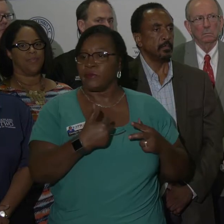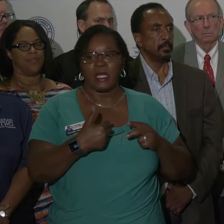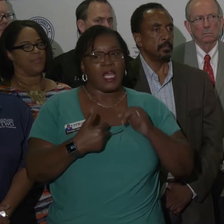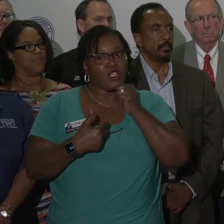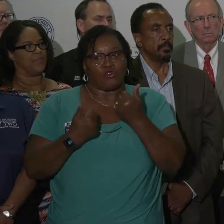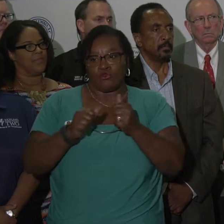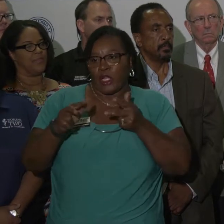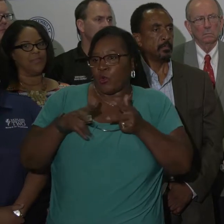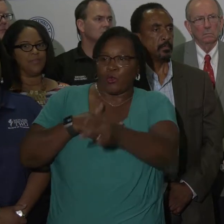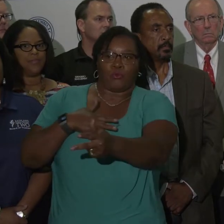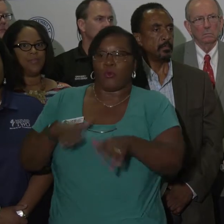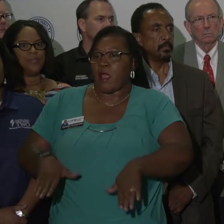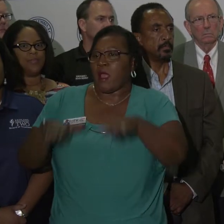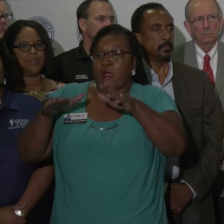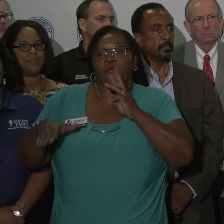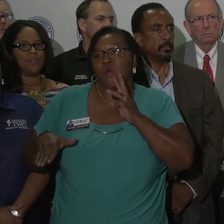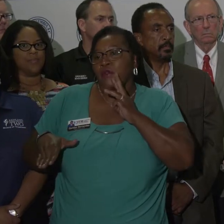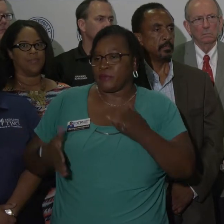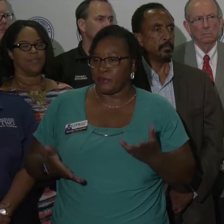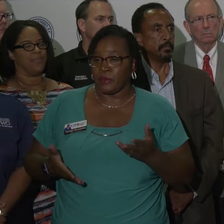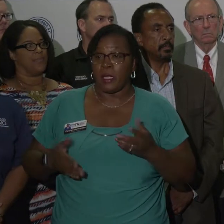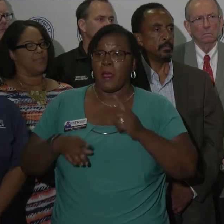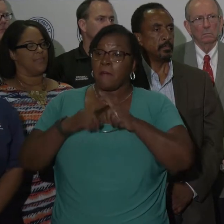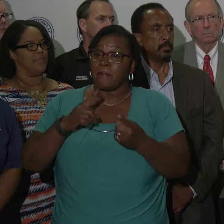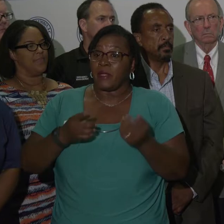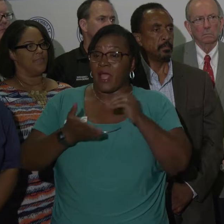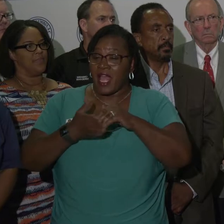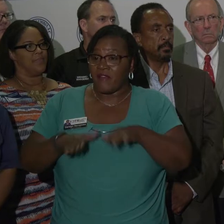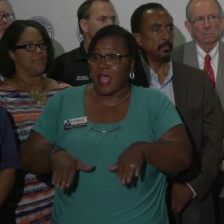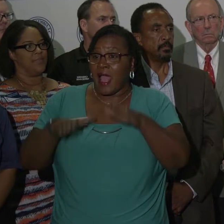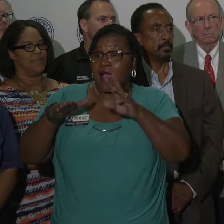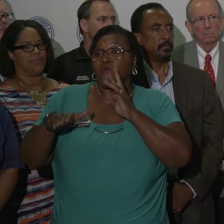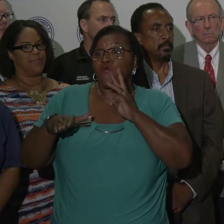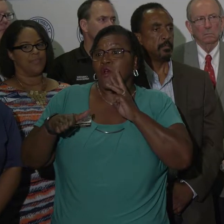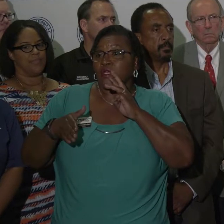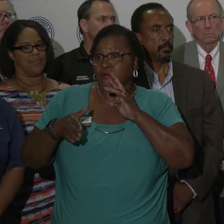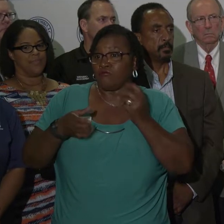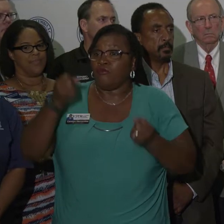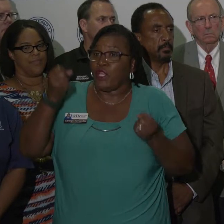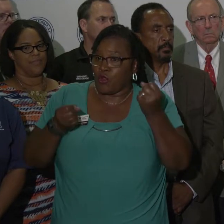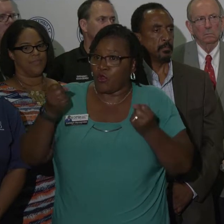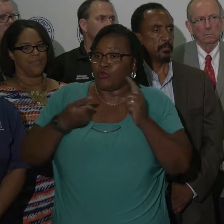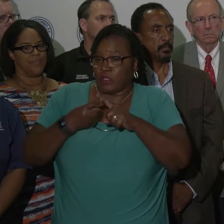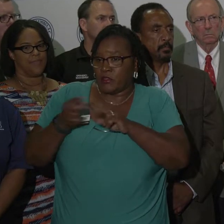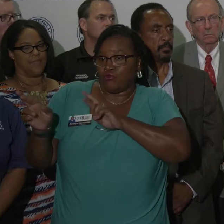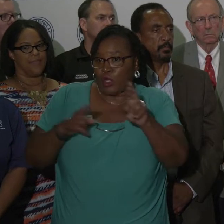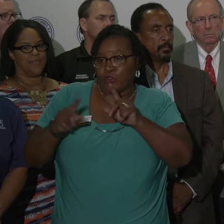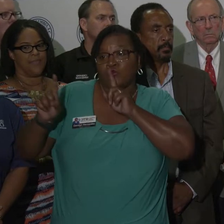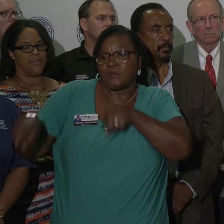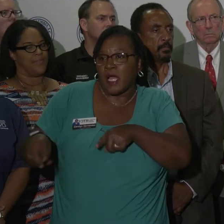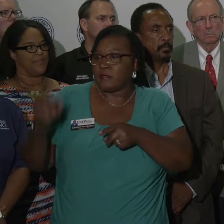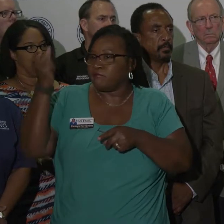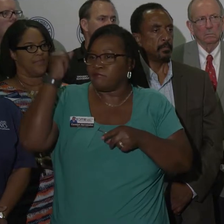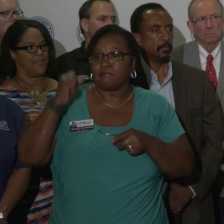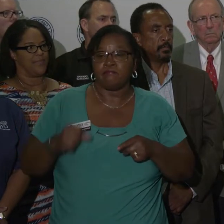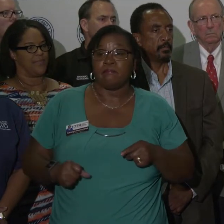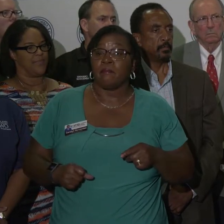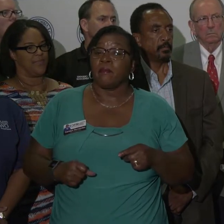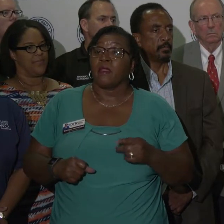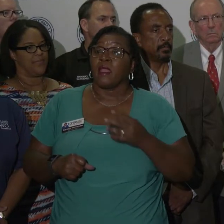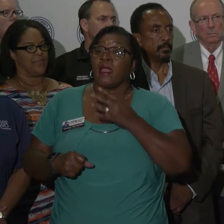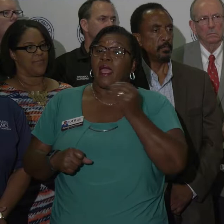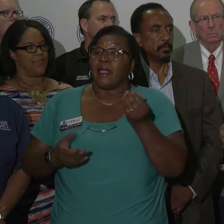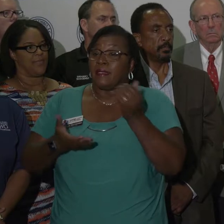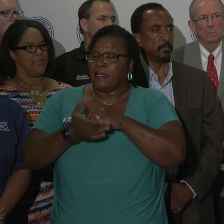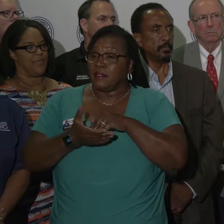ever attempt to drive through high water. But we have high water vehicles that are prepared to respond at a moment's notice.